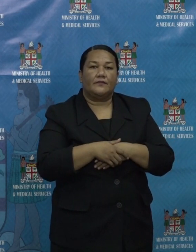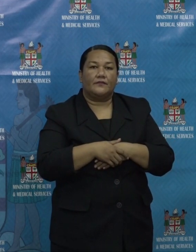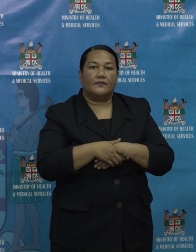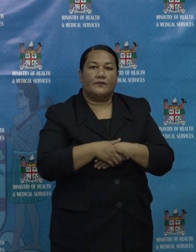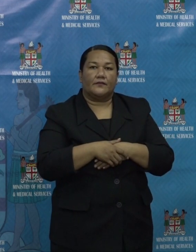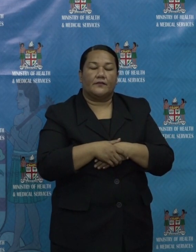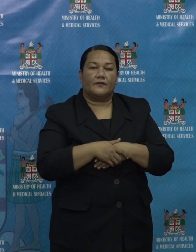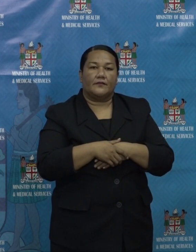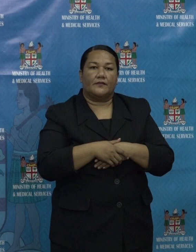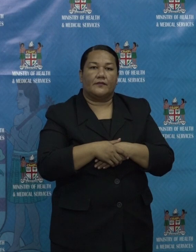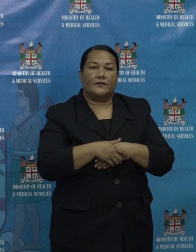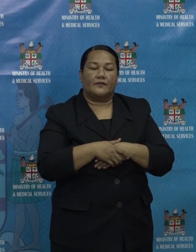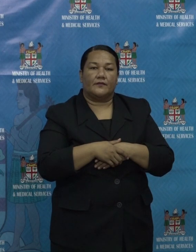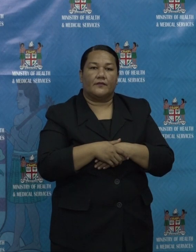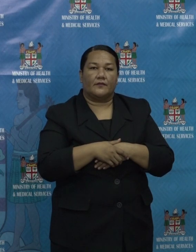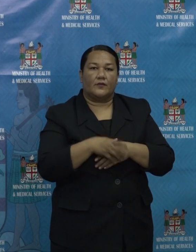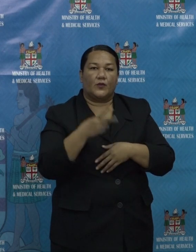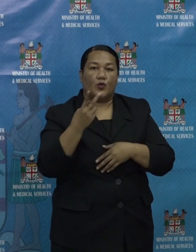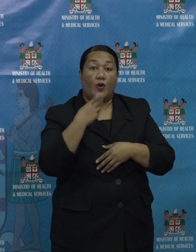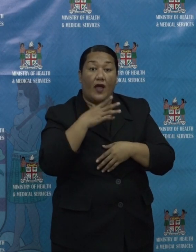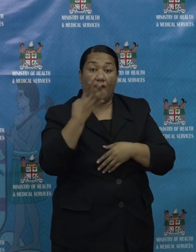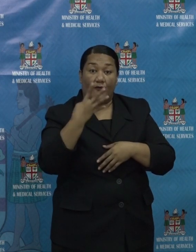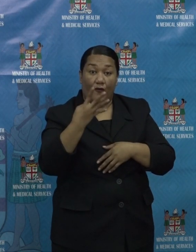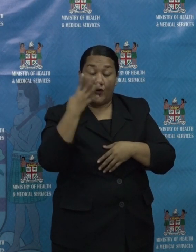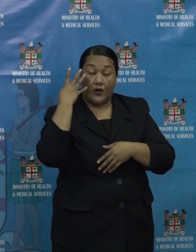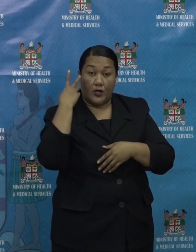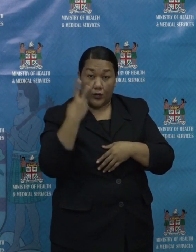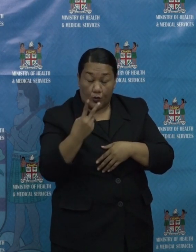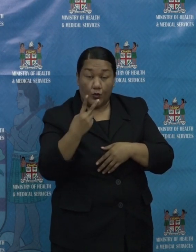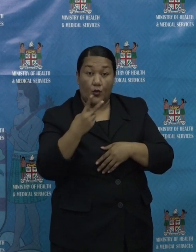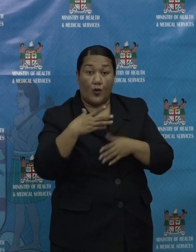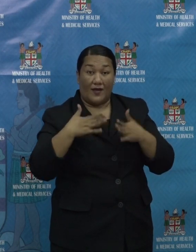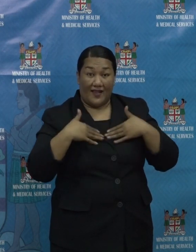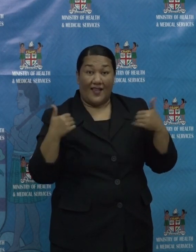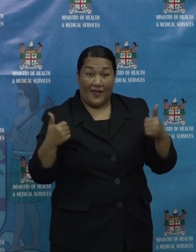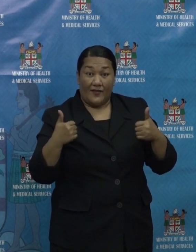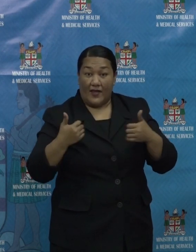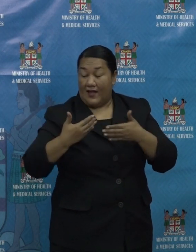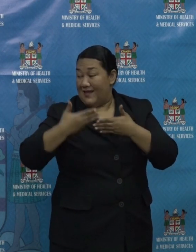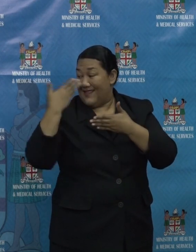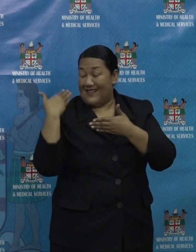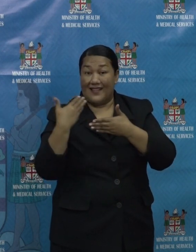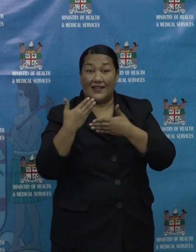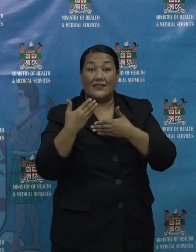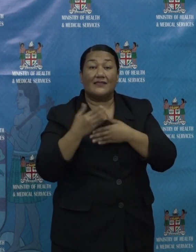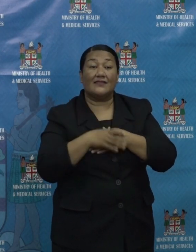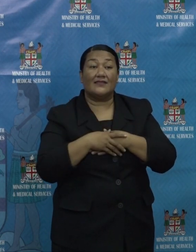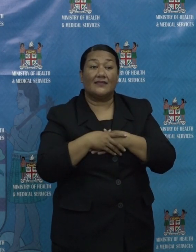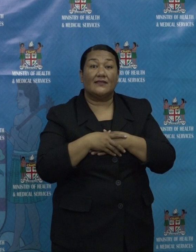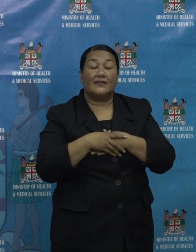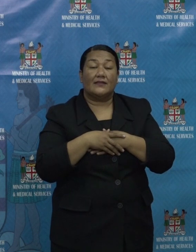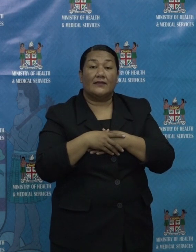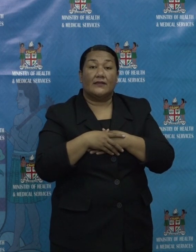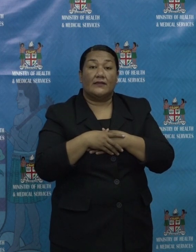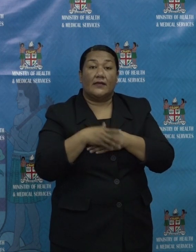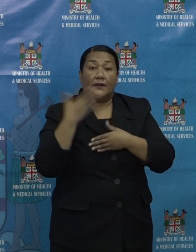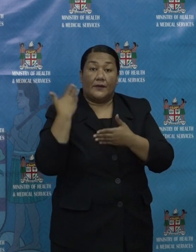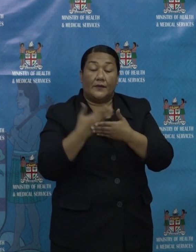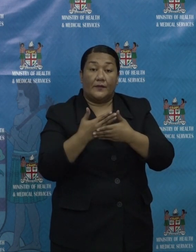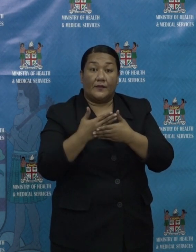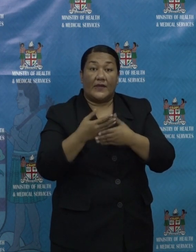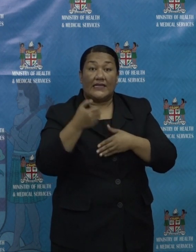There have been 242 recoveries reported since the last update, which means there are now